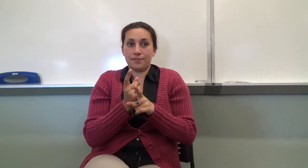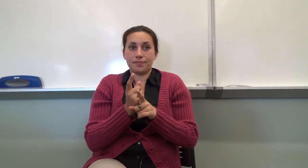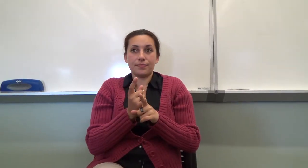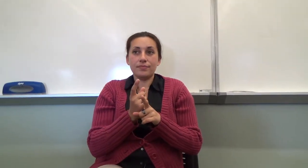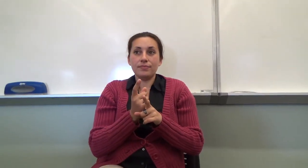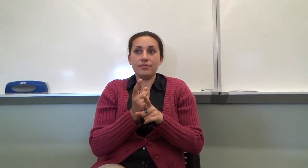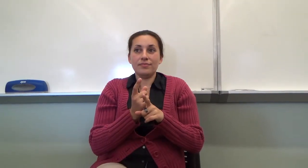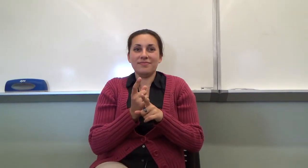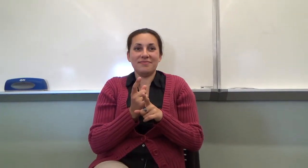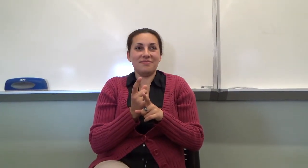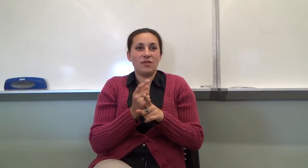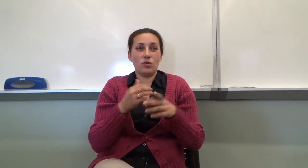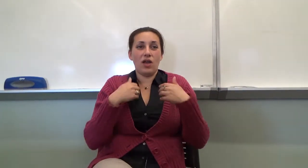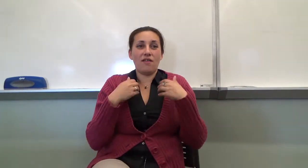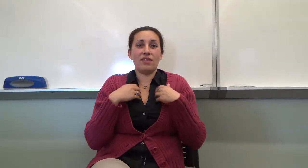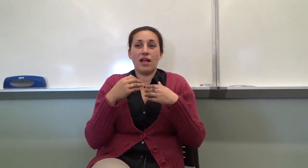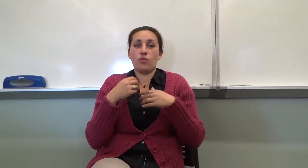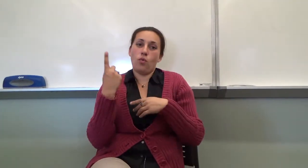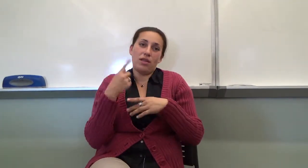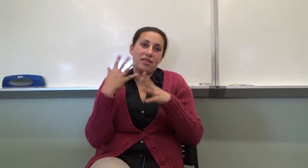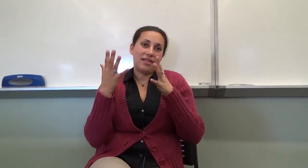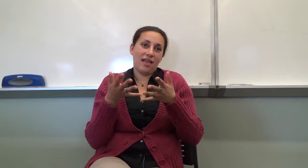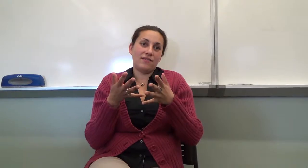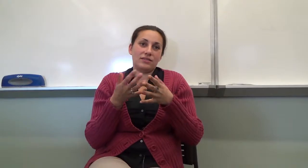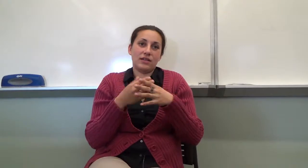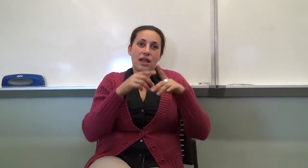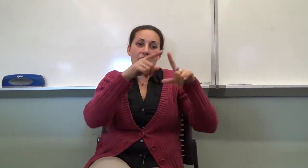And of course, you've got the other one left, that's angle 3 and angle 7.